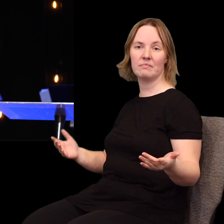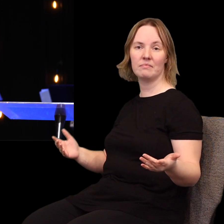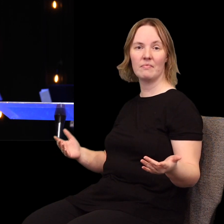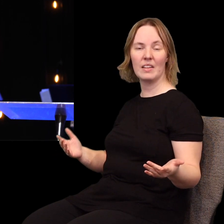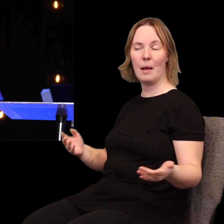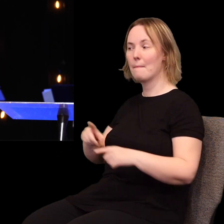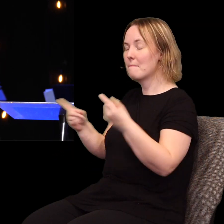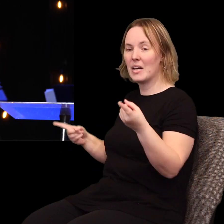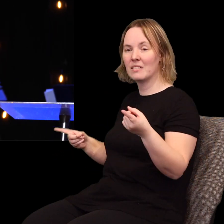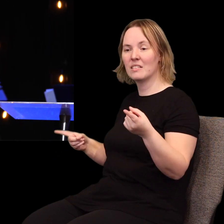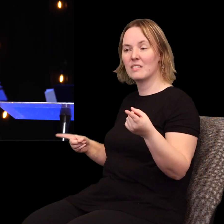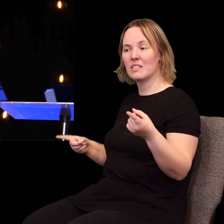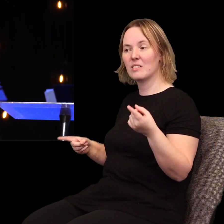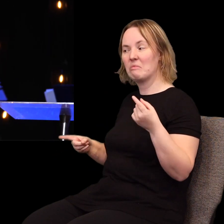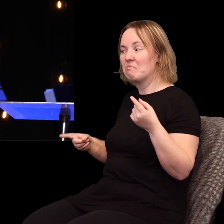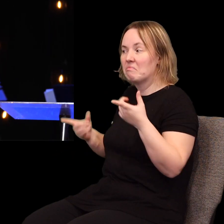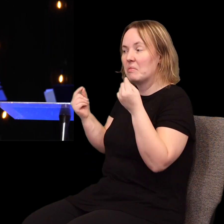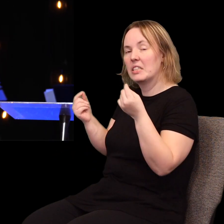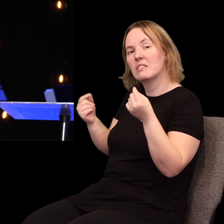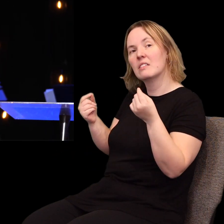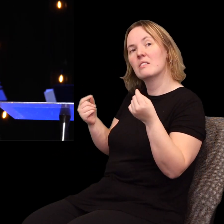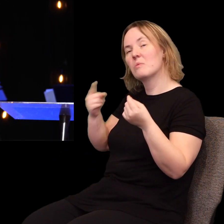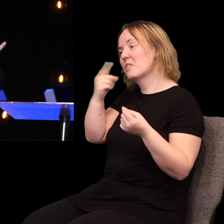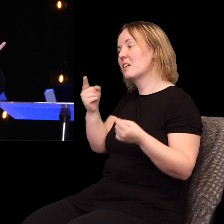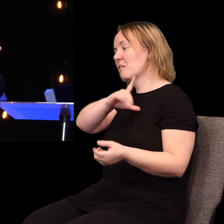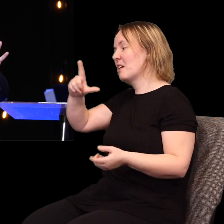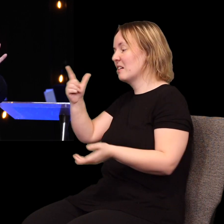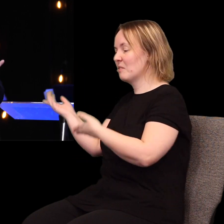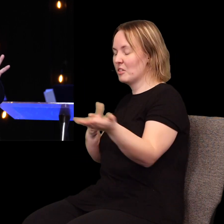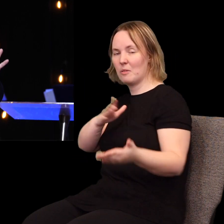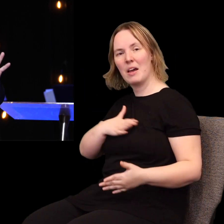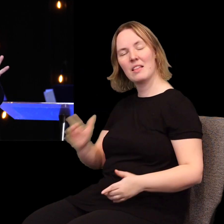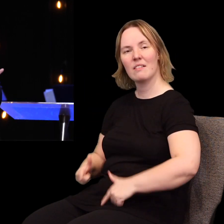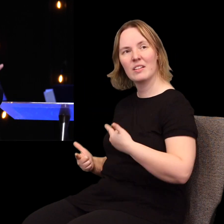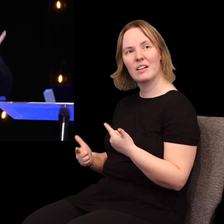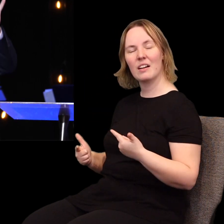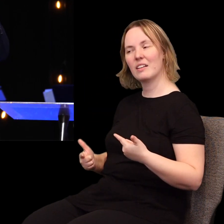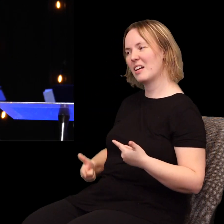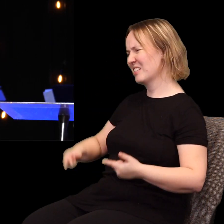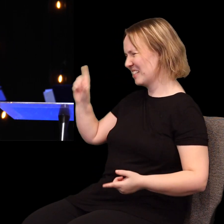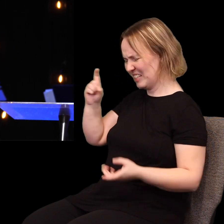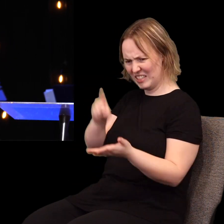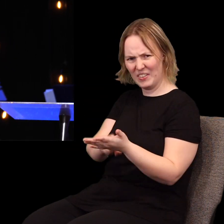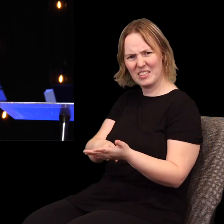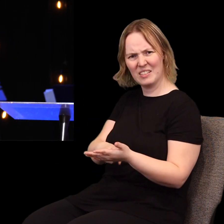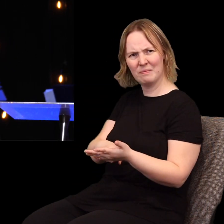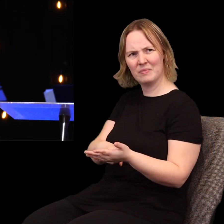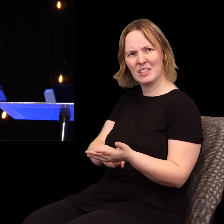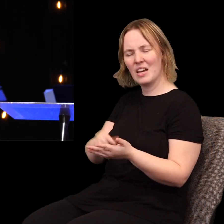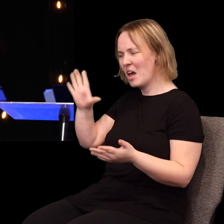They're smarter, okay? But that's what we tend to do. Because what we're saying is, Lord, I got to get back to my life. I got things to do. I just need this